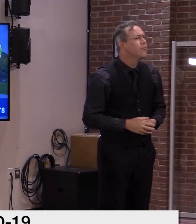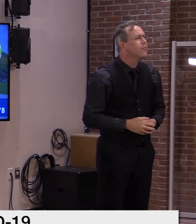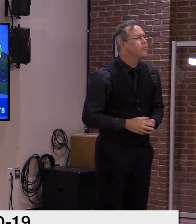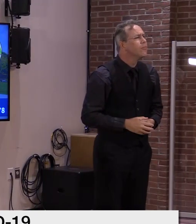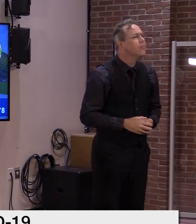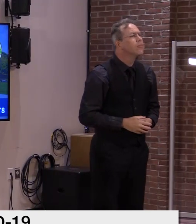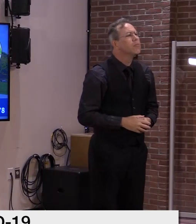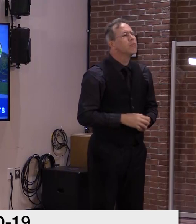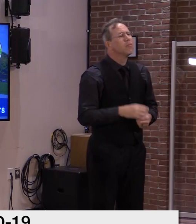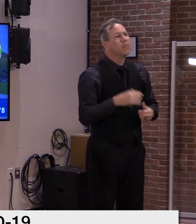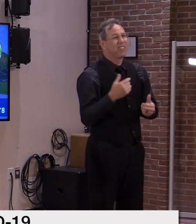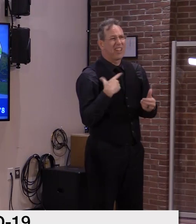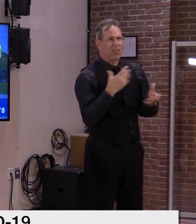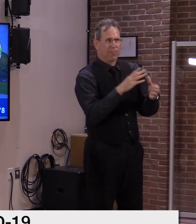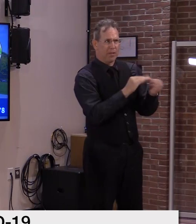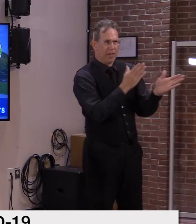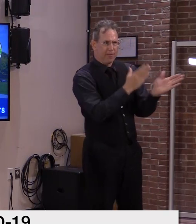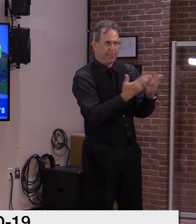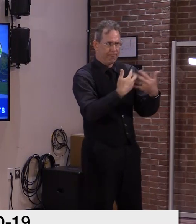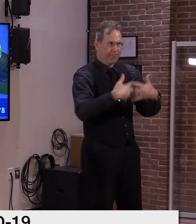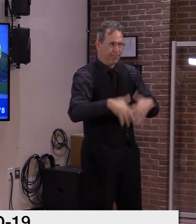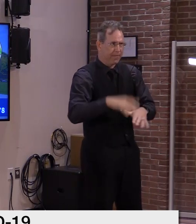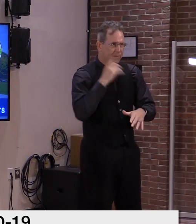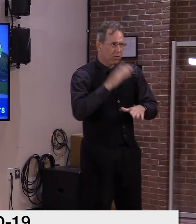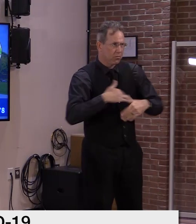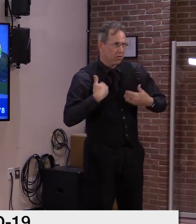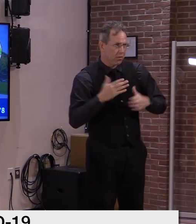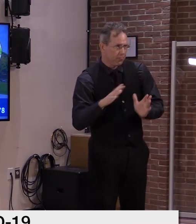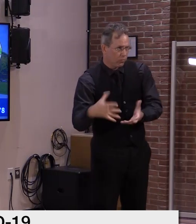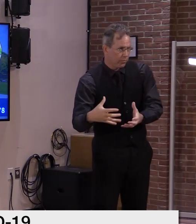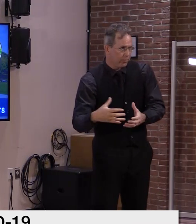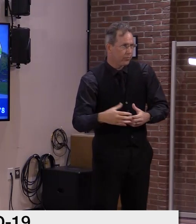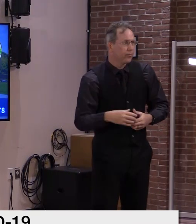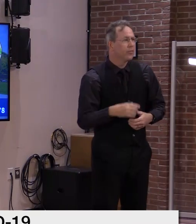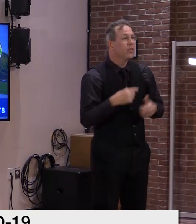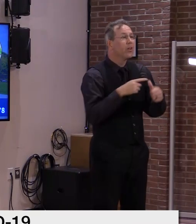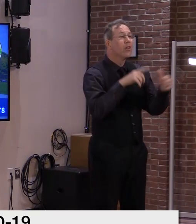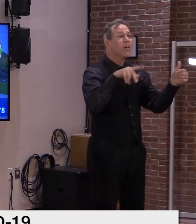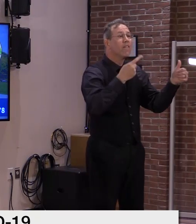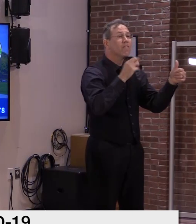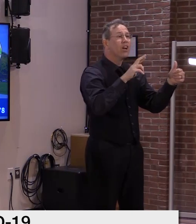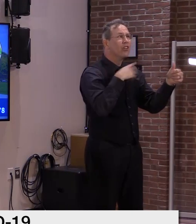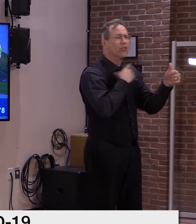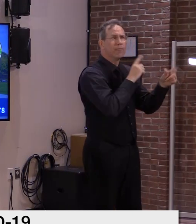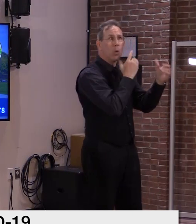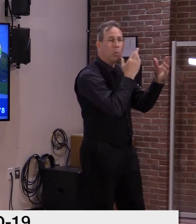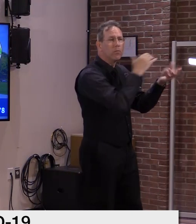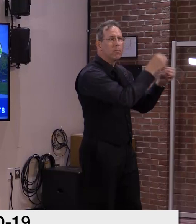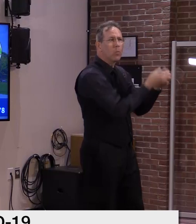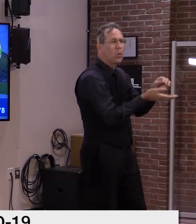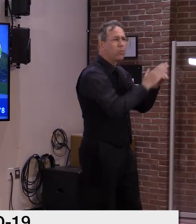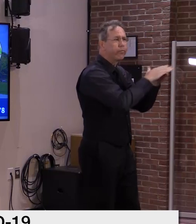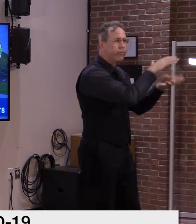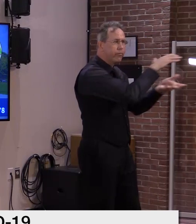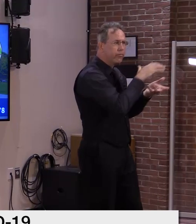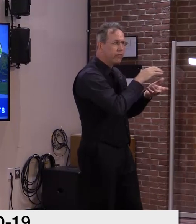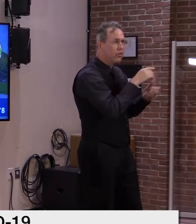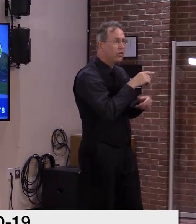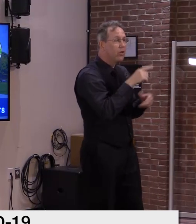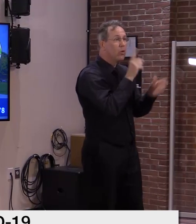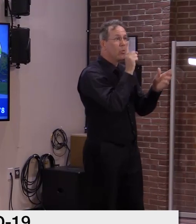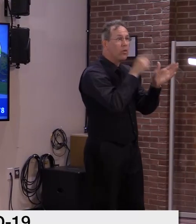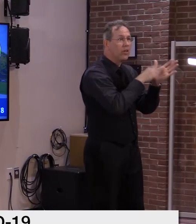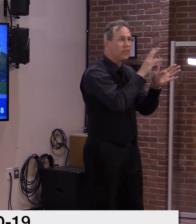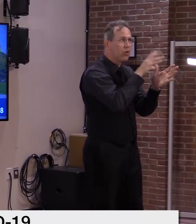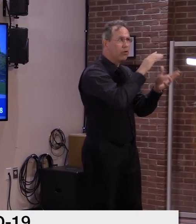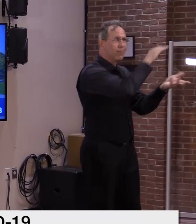flats of 1,170 each for a total of 4,480 extra